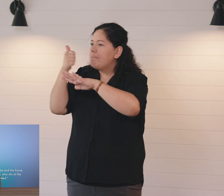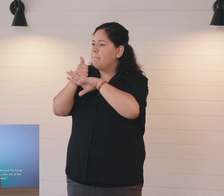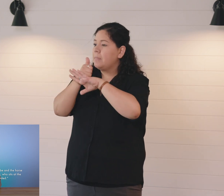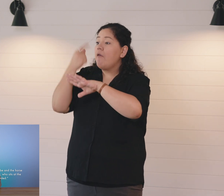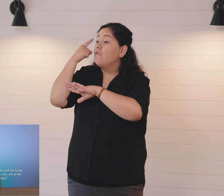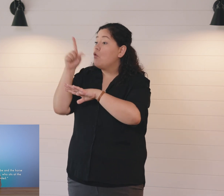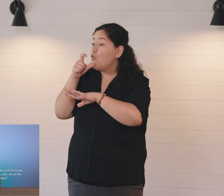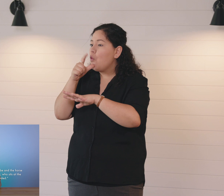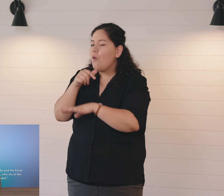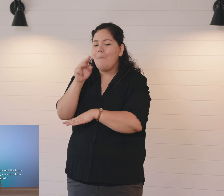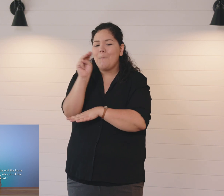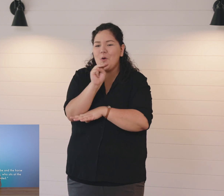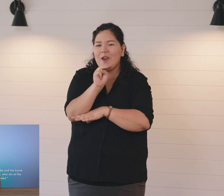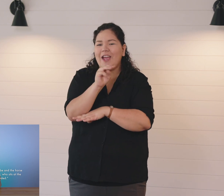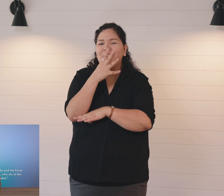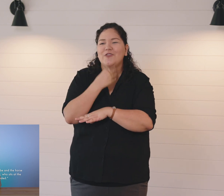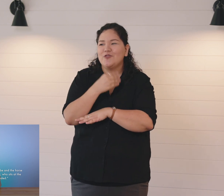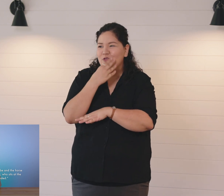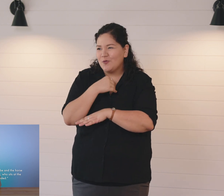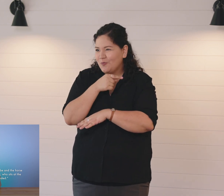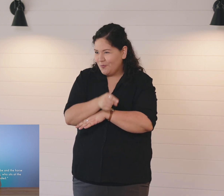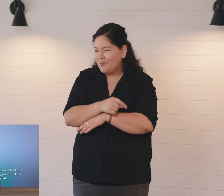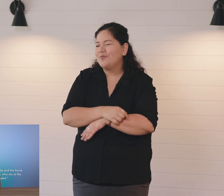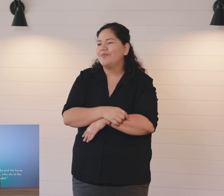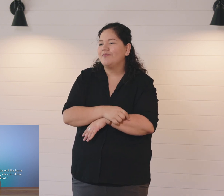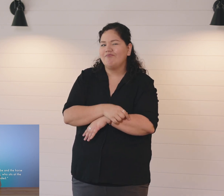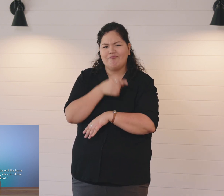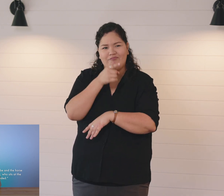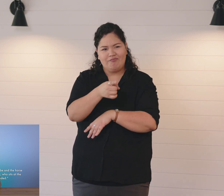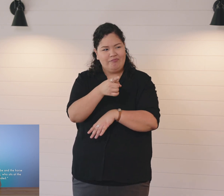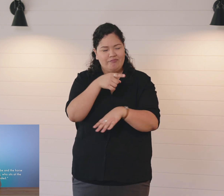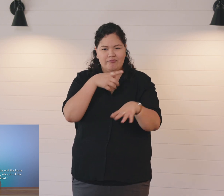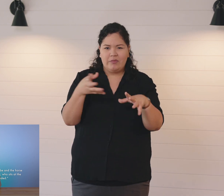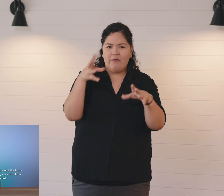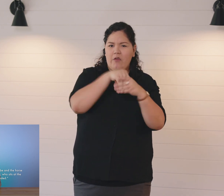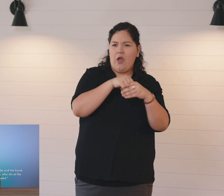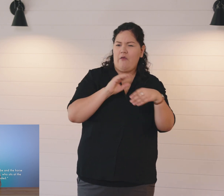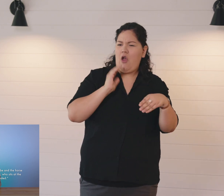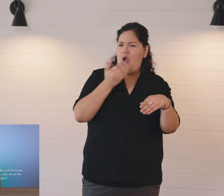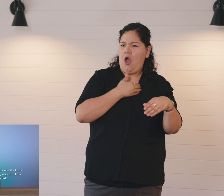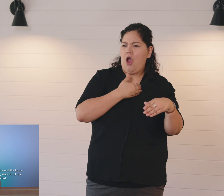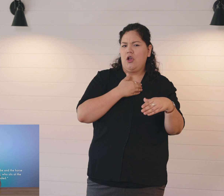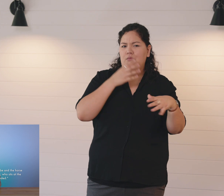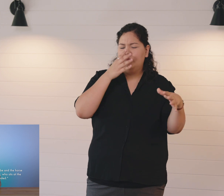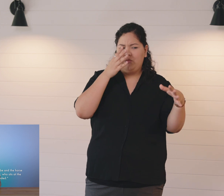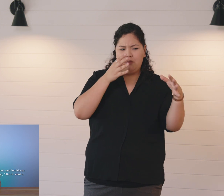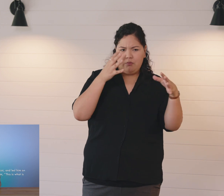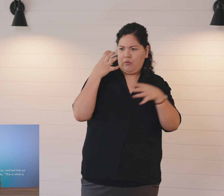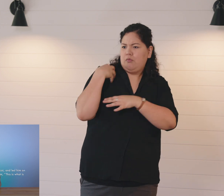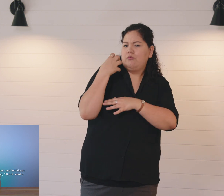For Mordecai the Jew, who sits at the king's gate, do not neglect anything you've